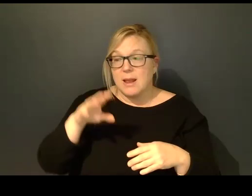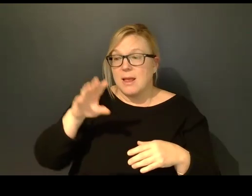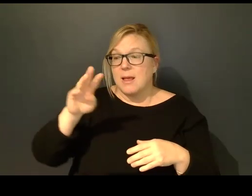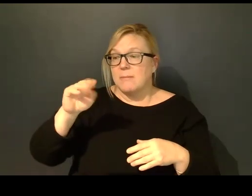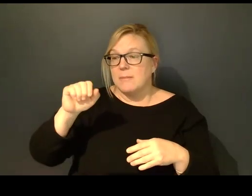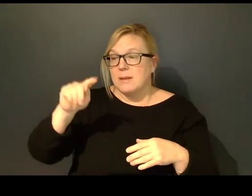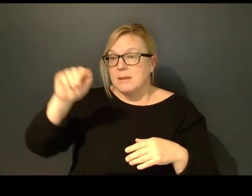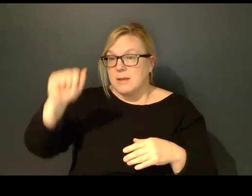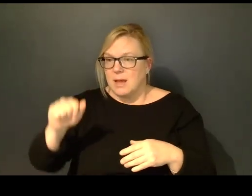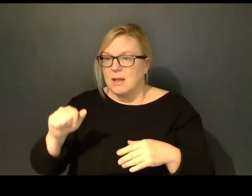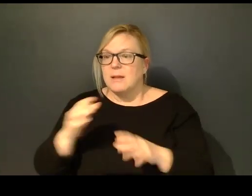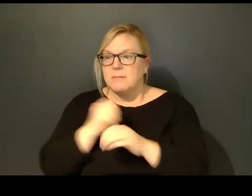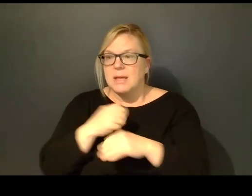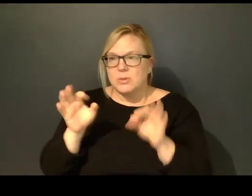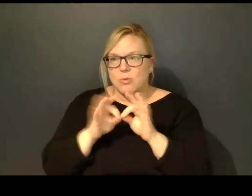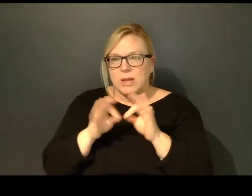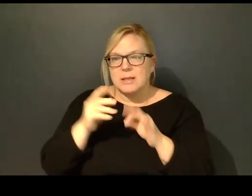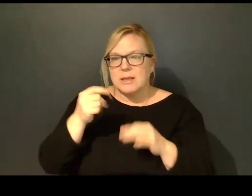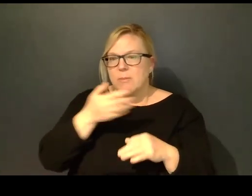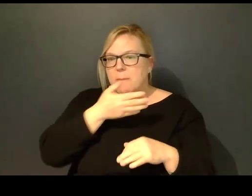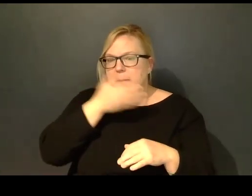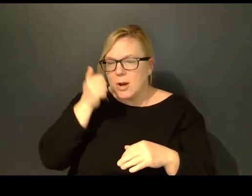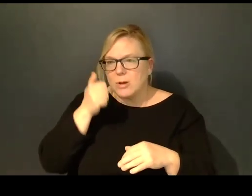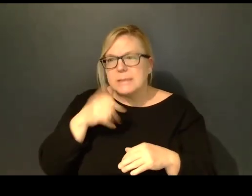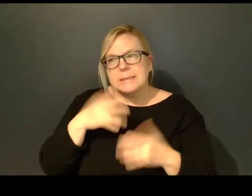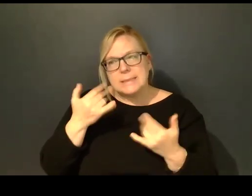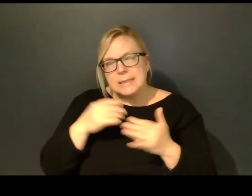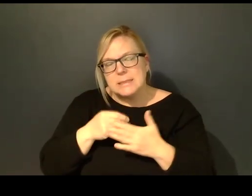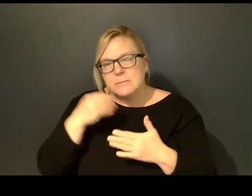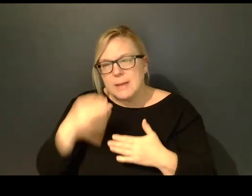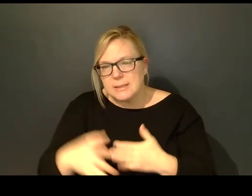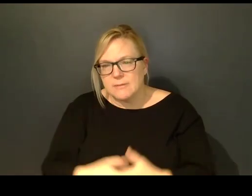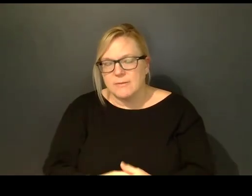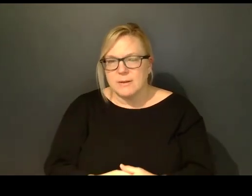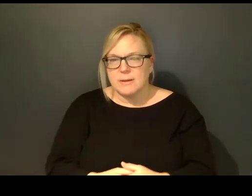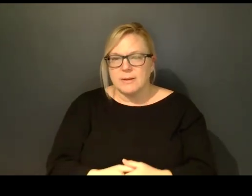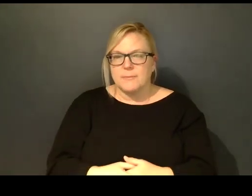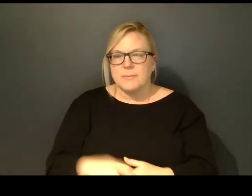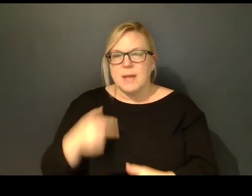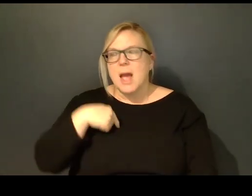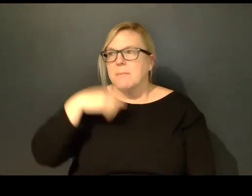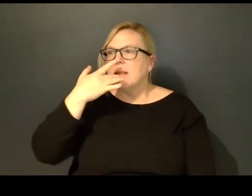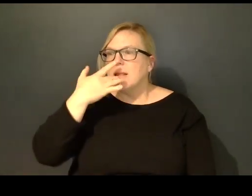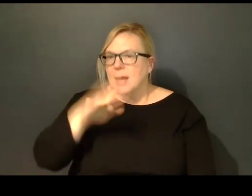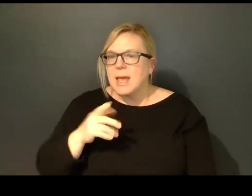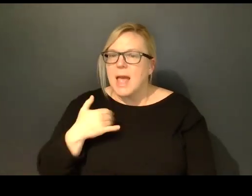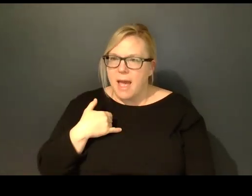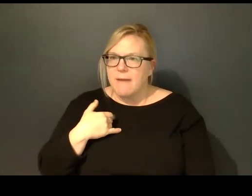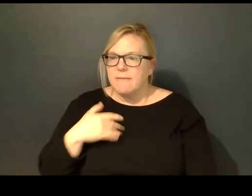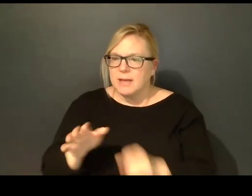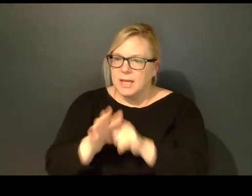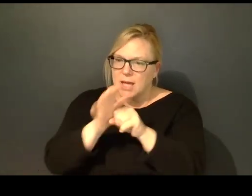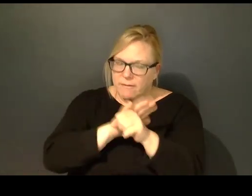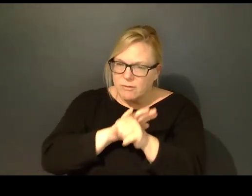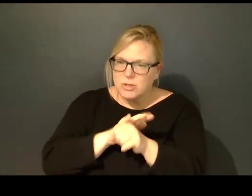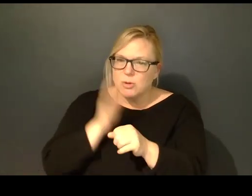more accessible. It's still a hefty chunk of money. And I am fortunate to have a medical coverage that would cover a portion